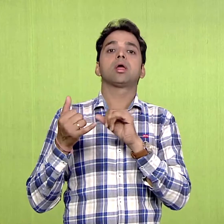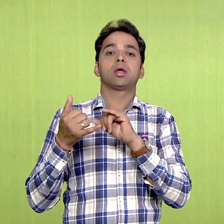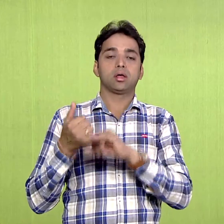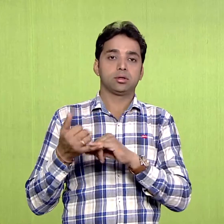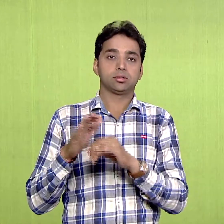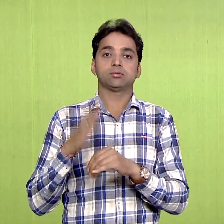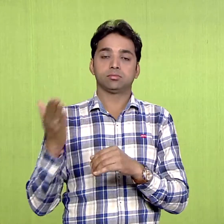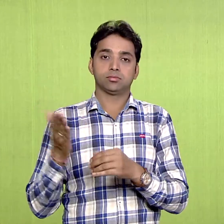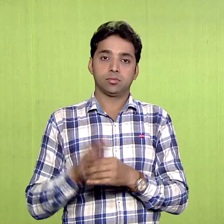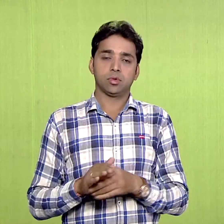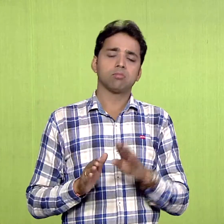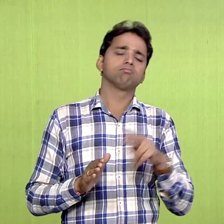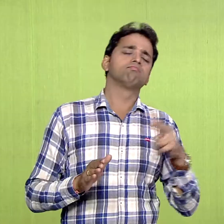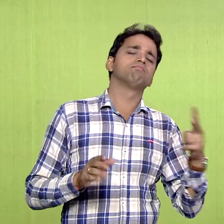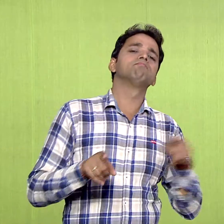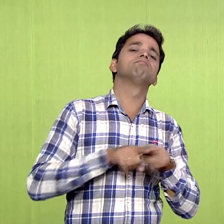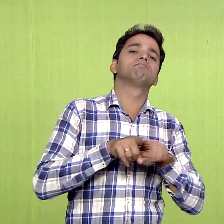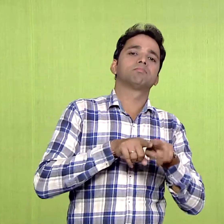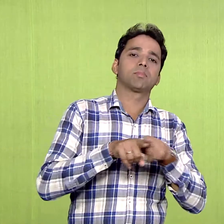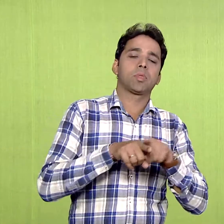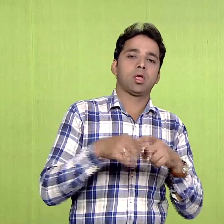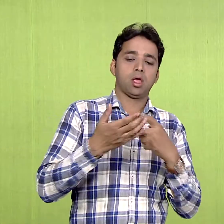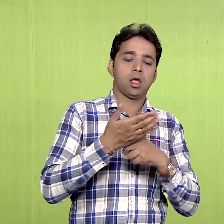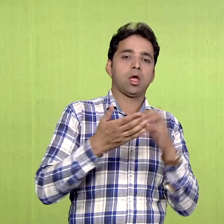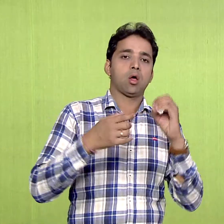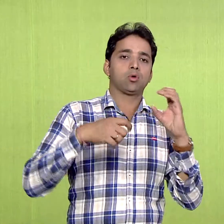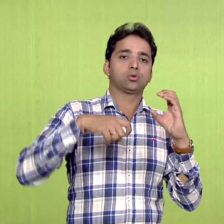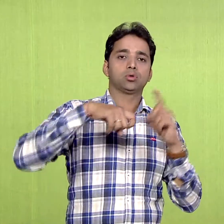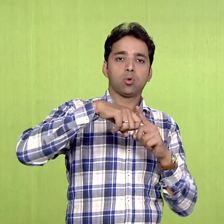are other examples of rock cut temples.